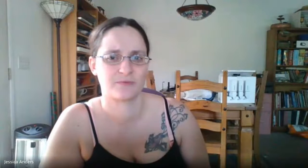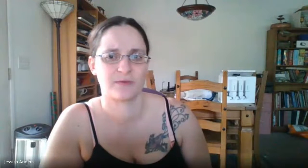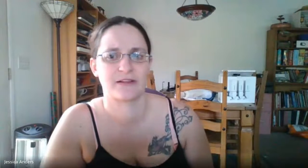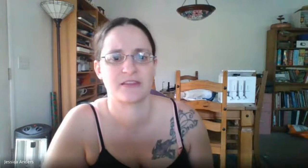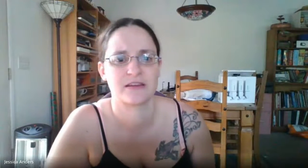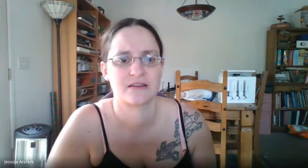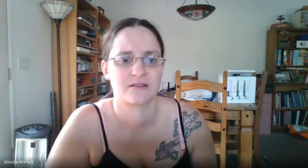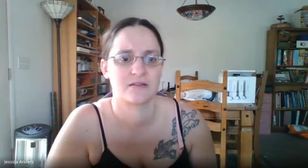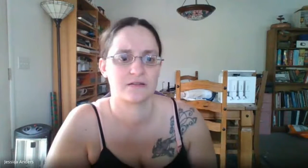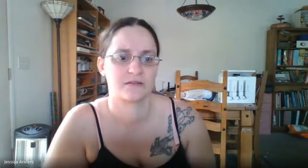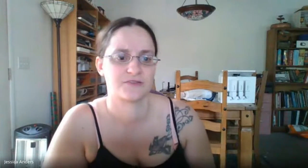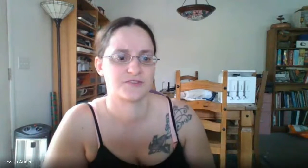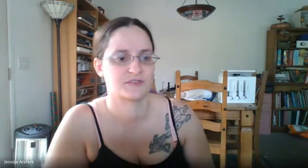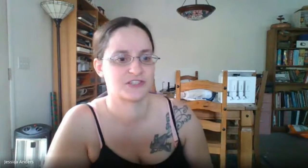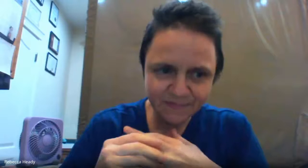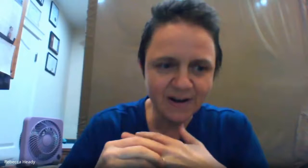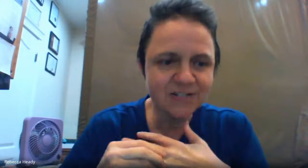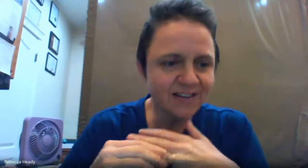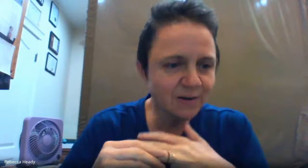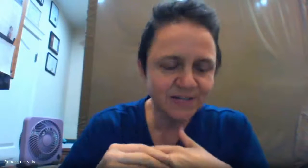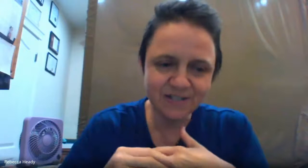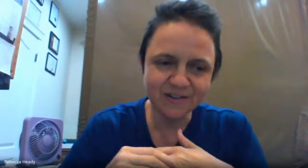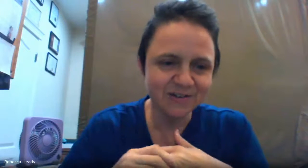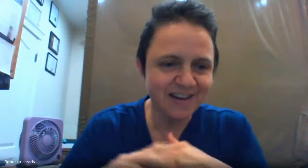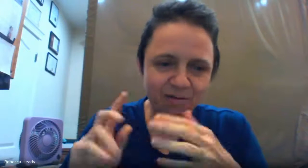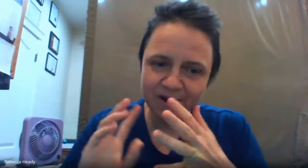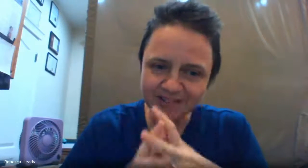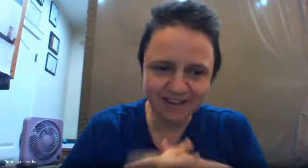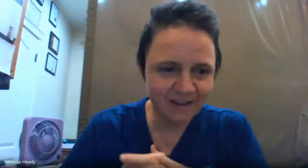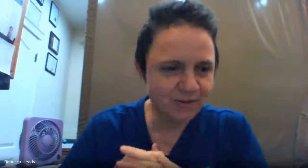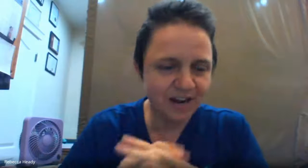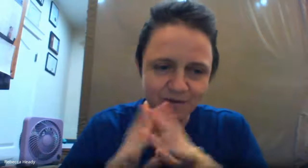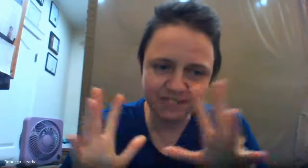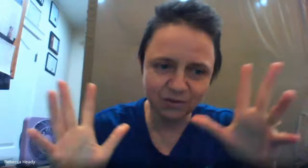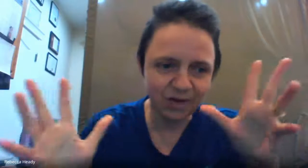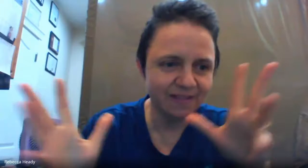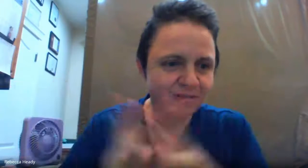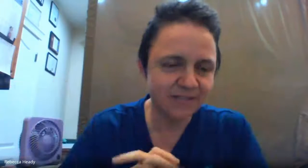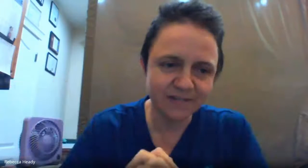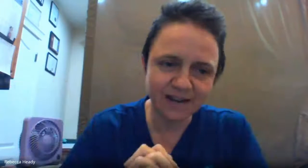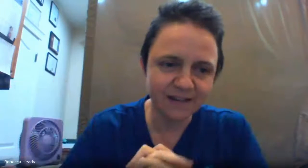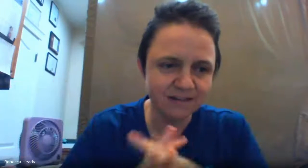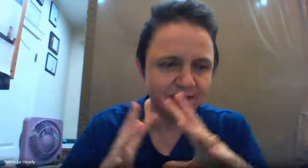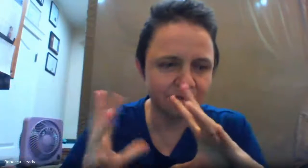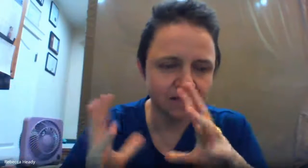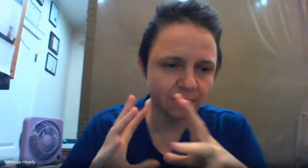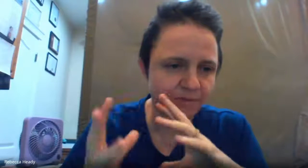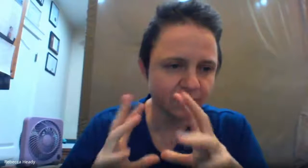well, I think. Those Yep. are the two. French Sign Language, there's Native American Sign Language, every single, and there's even dialects and